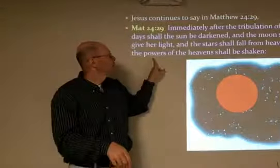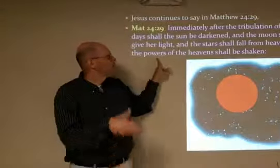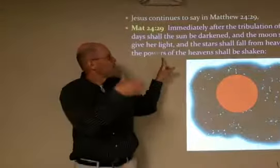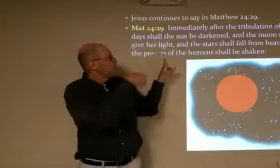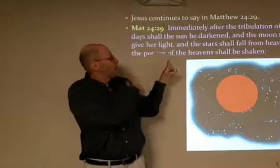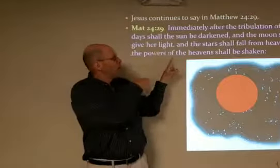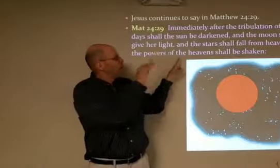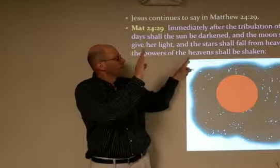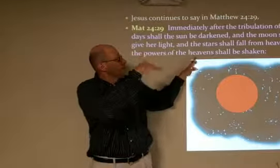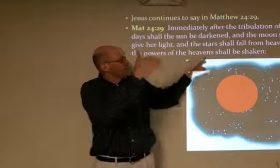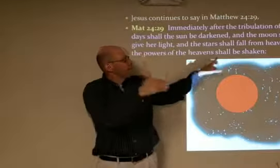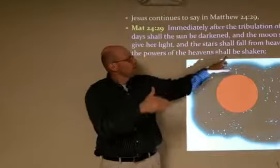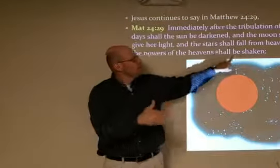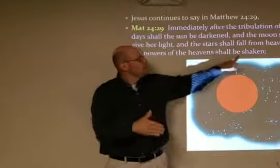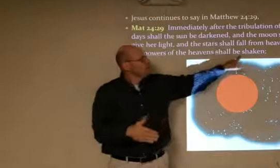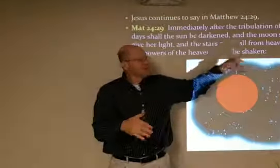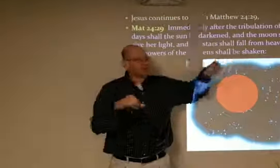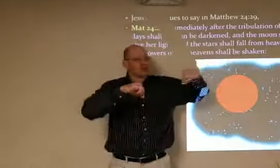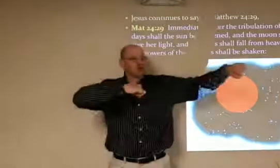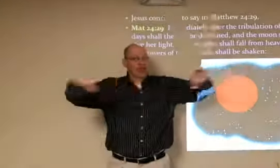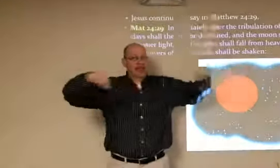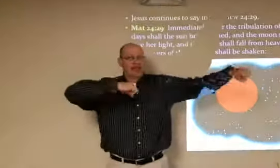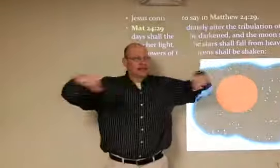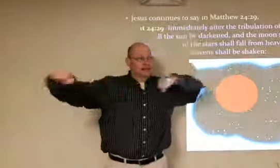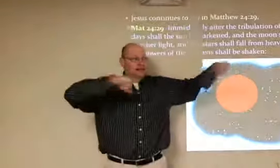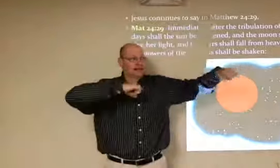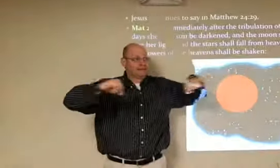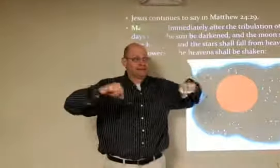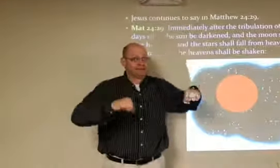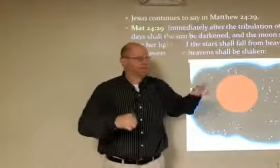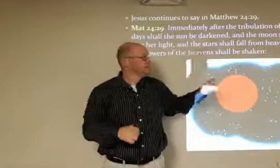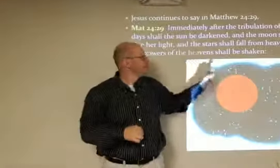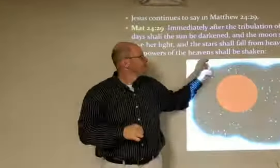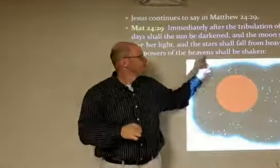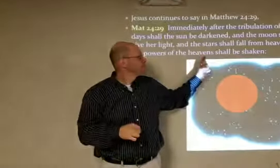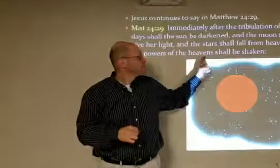and the powers of the heavens shall be shaken.